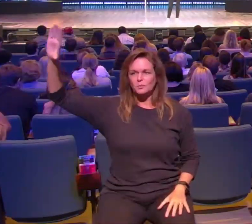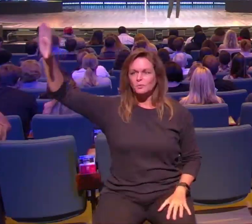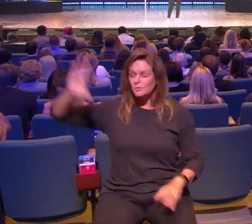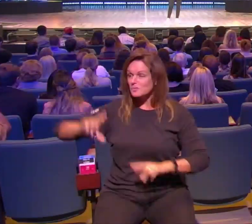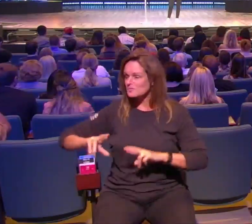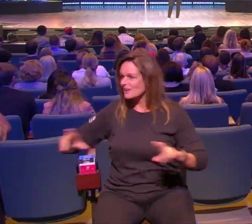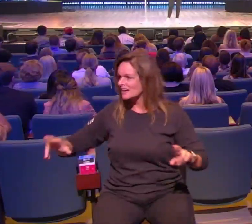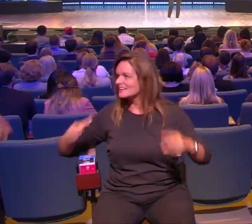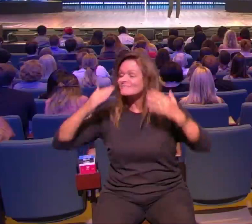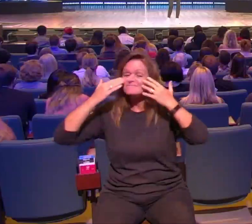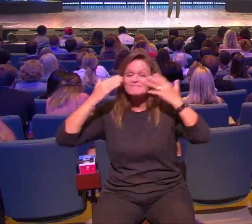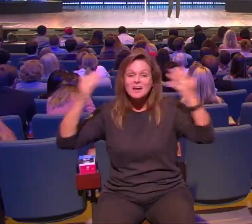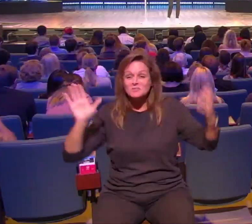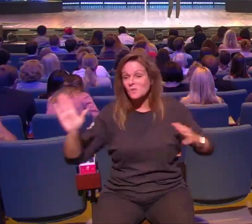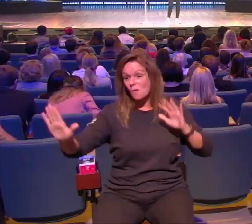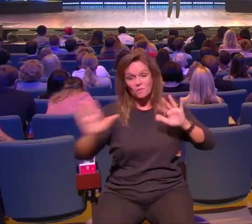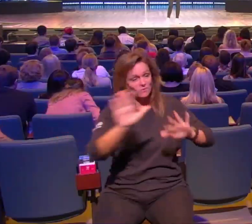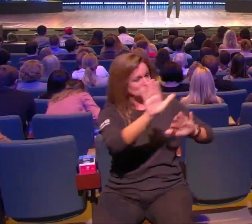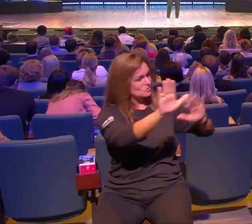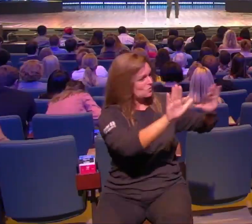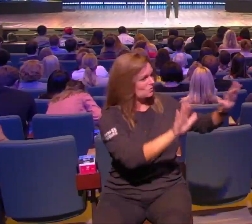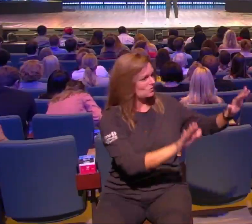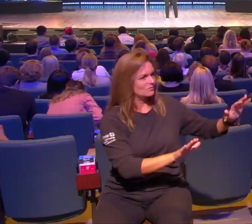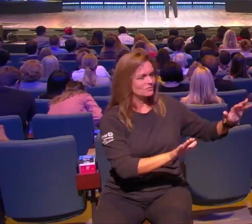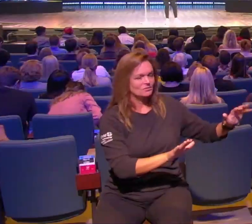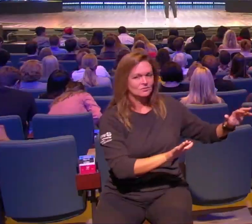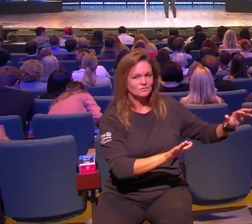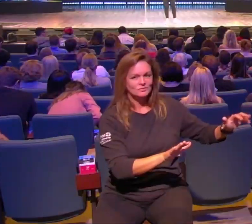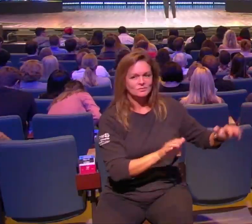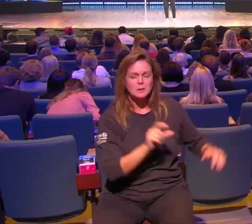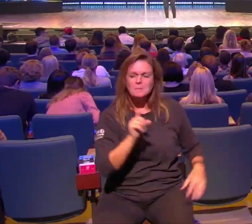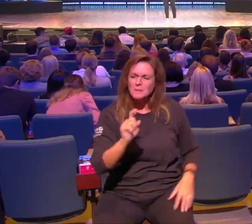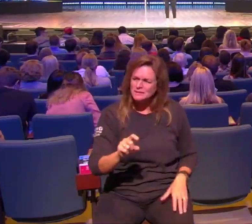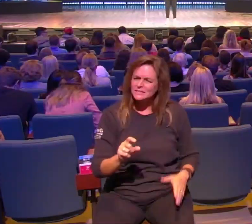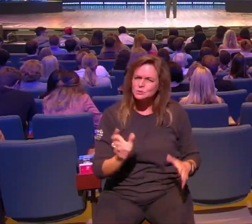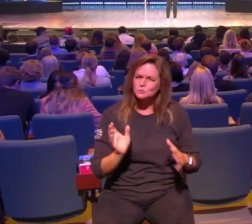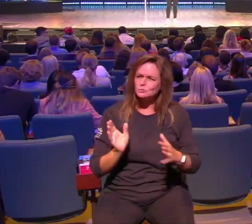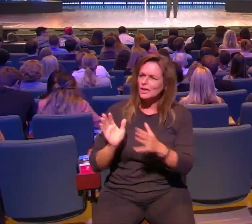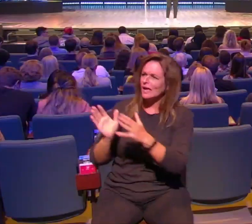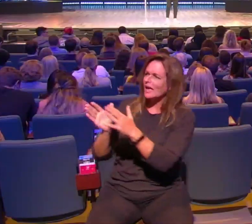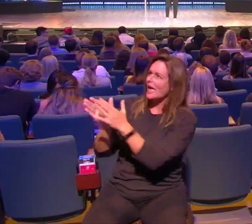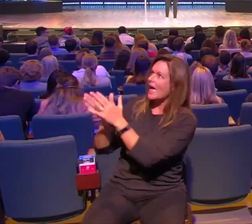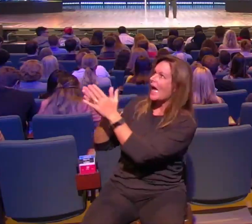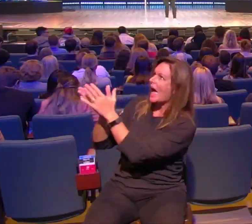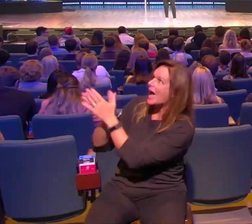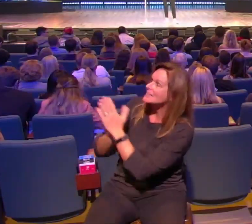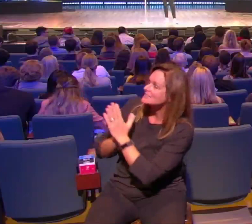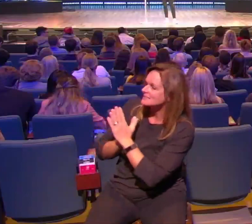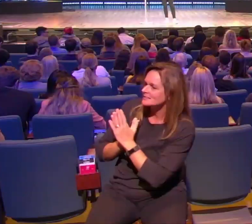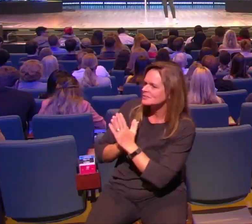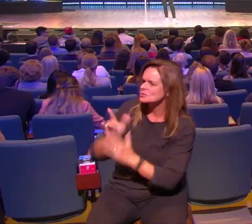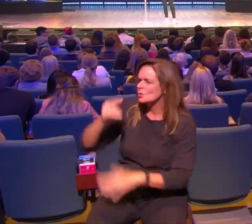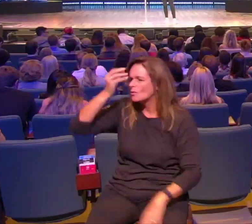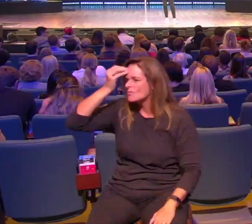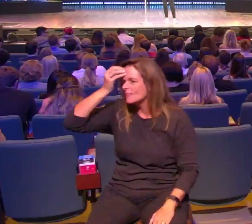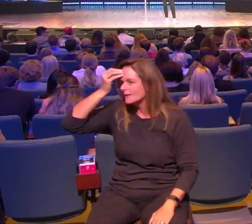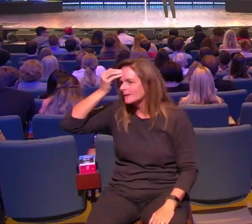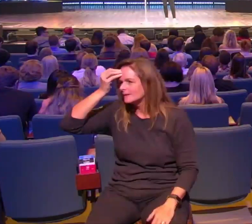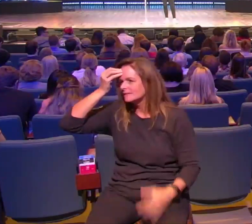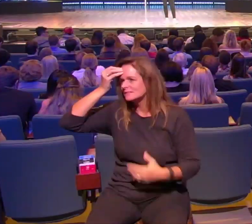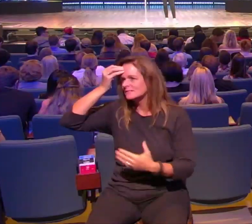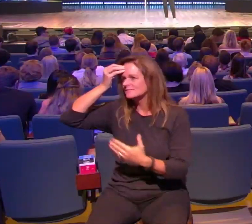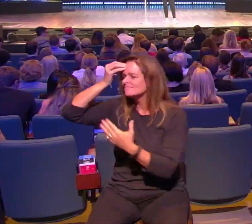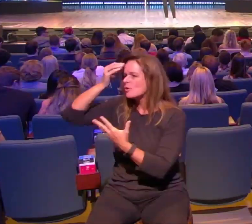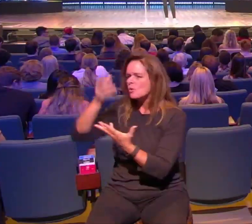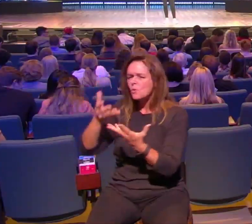know what specifically you want God to do for you, but I want you to just take a minute to just write that down. What is it that you want